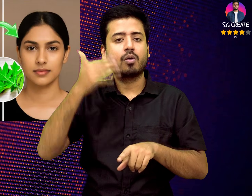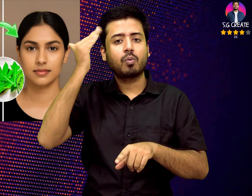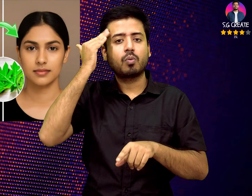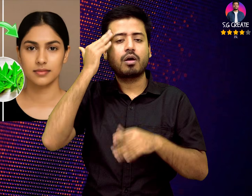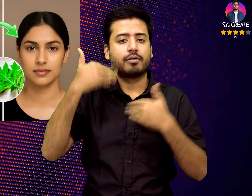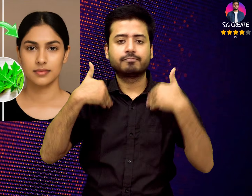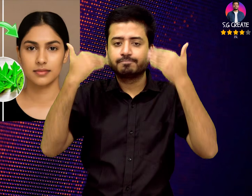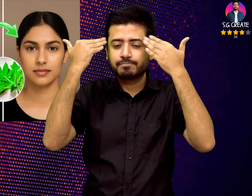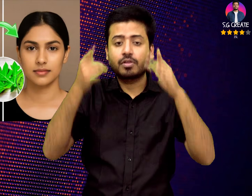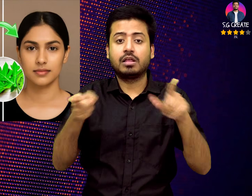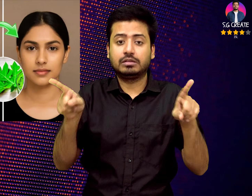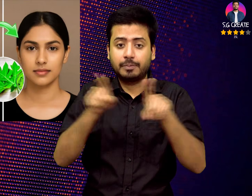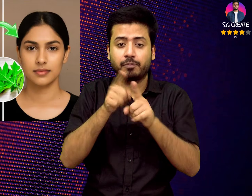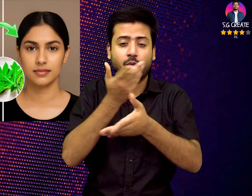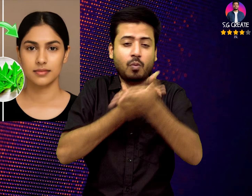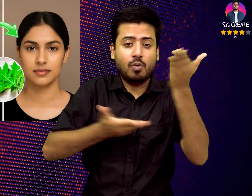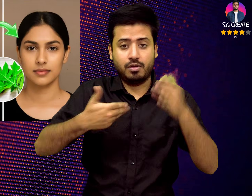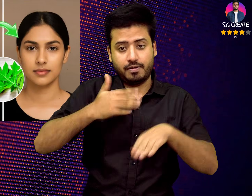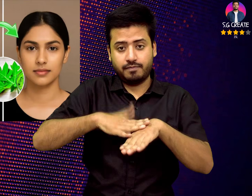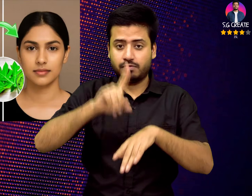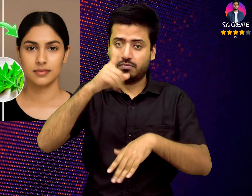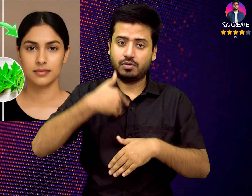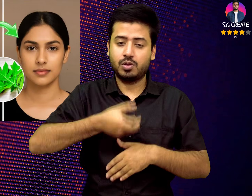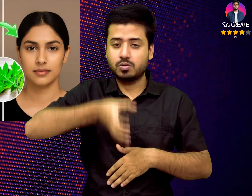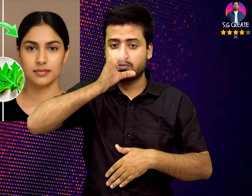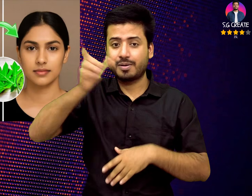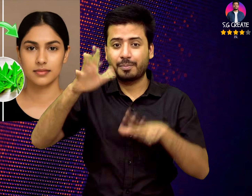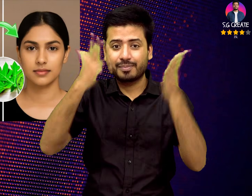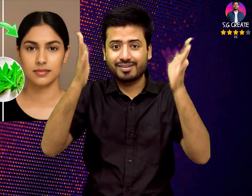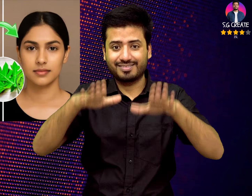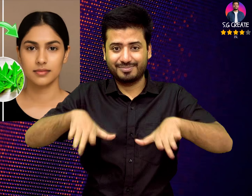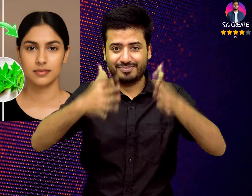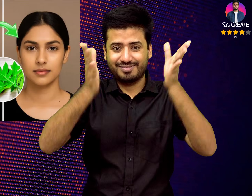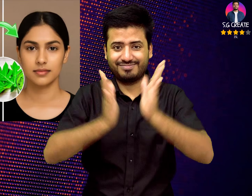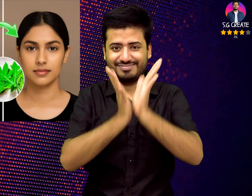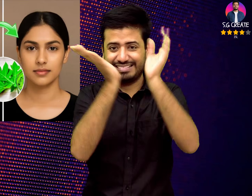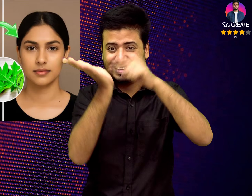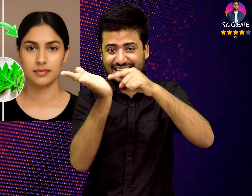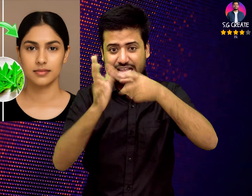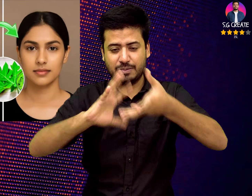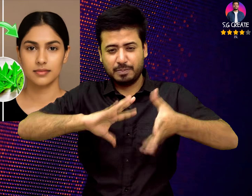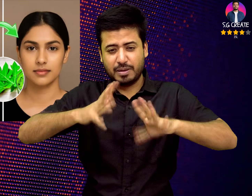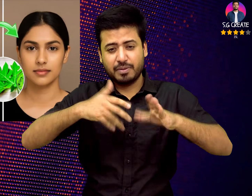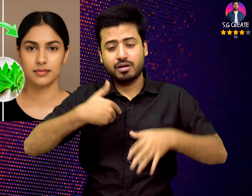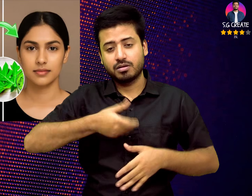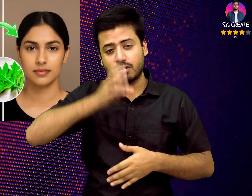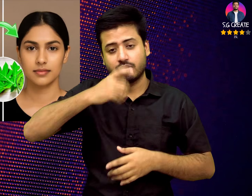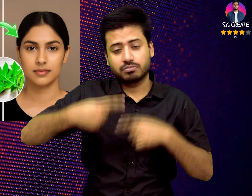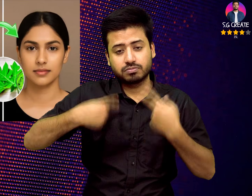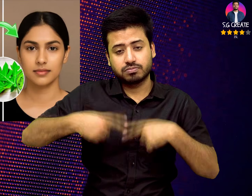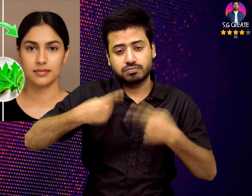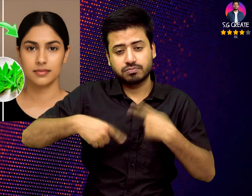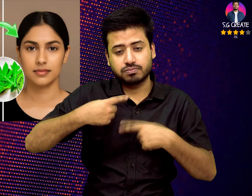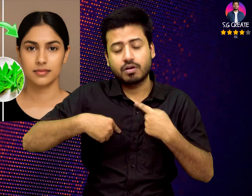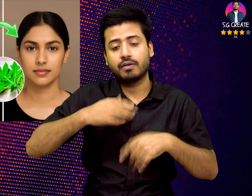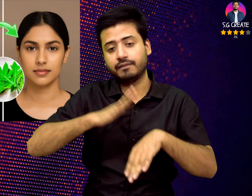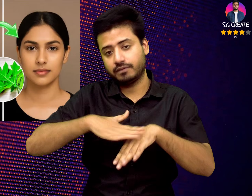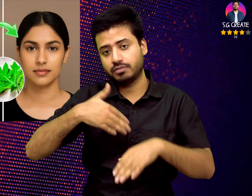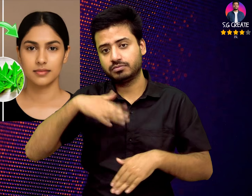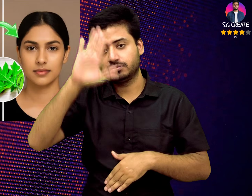damaged keratin, which is often the primary culprit behind a dull, rough, and tired-looking complexion. Aggressive